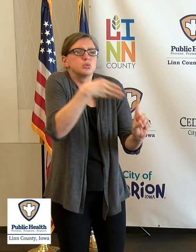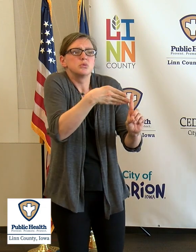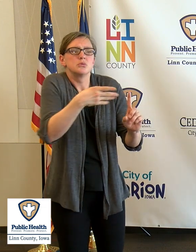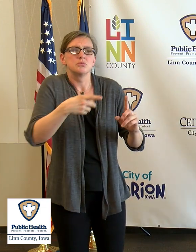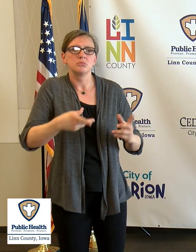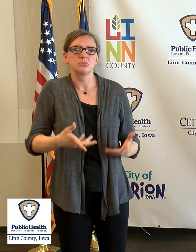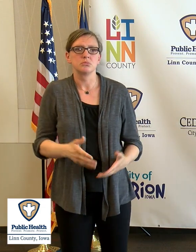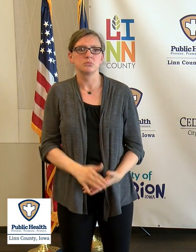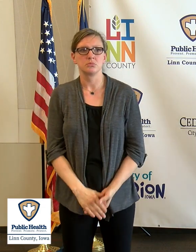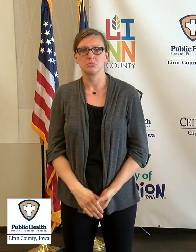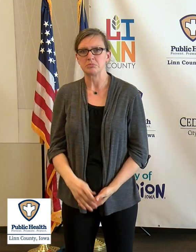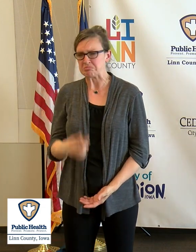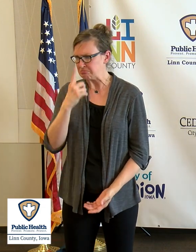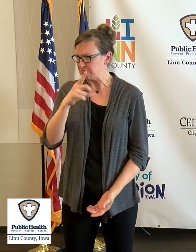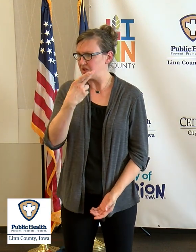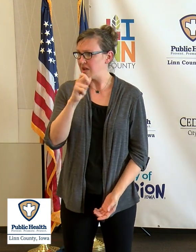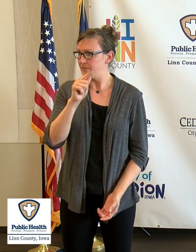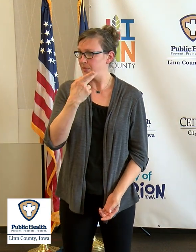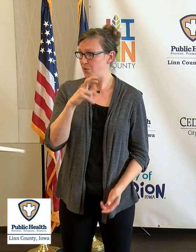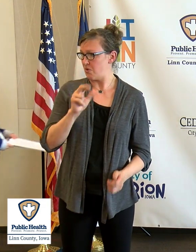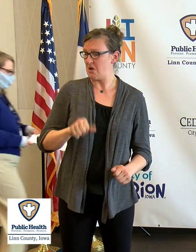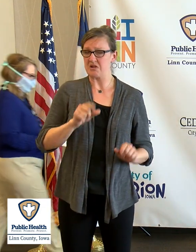question.